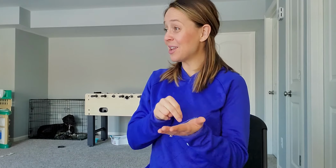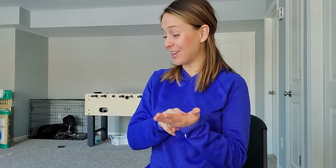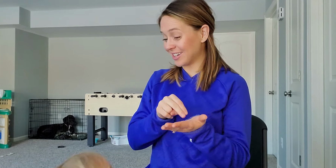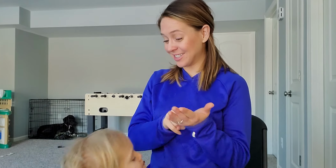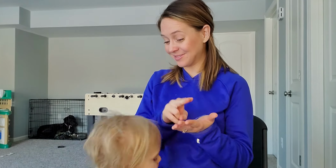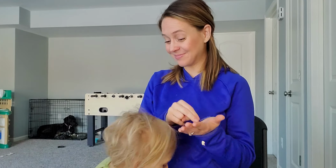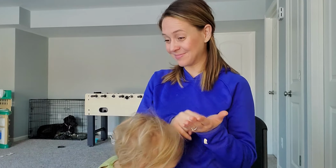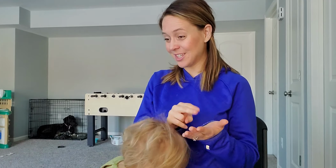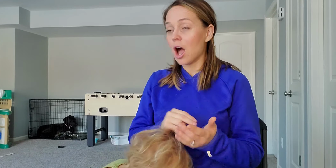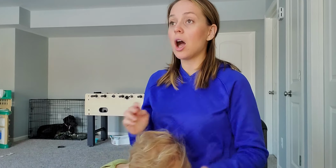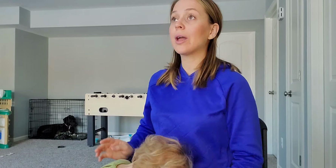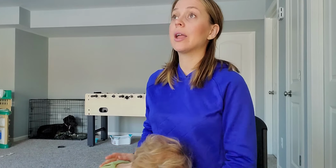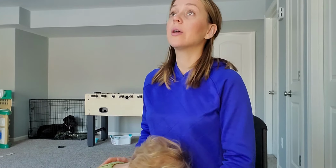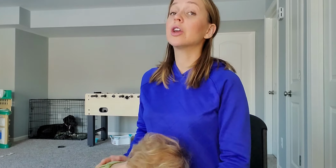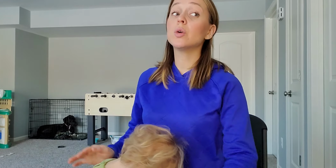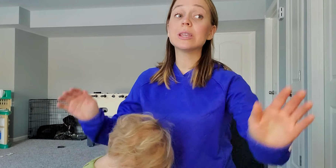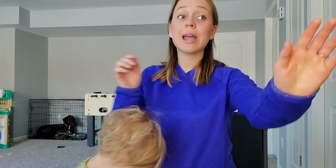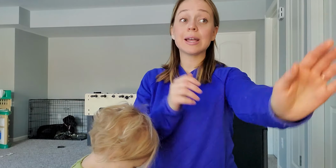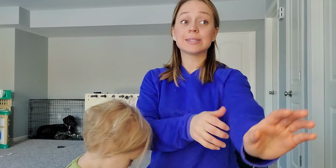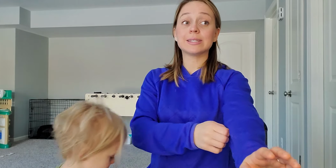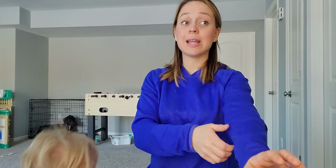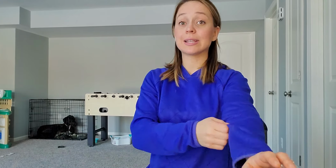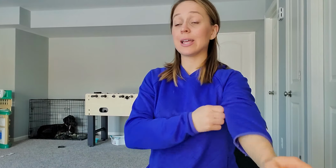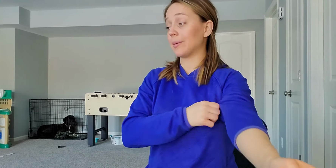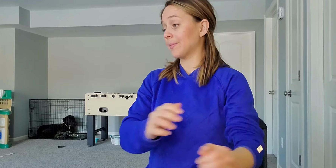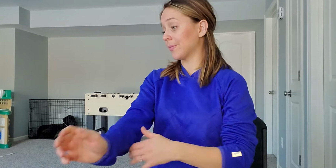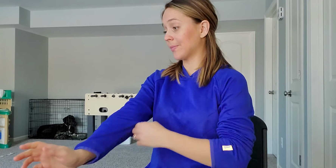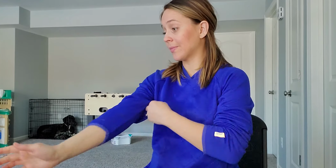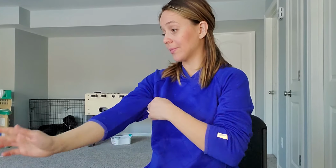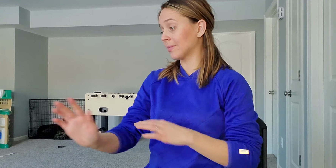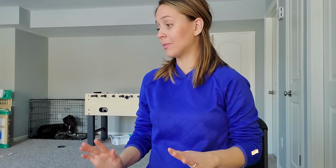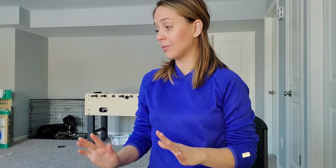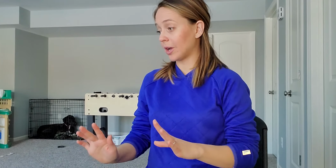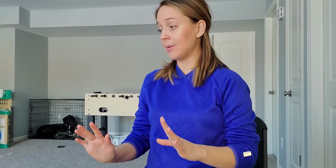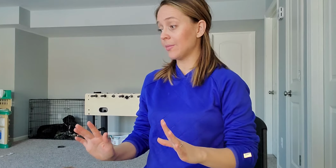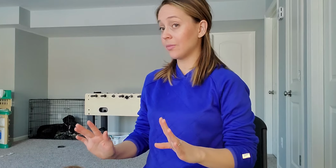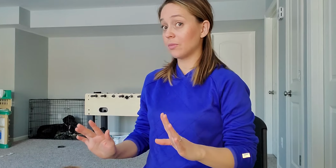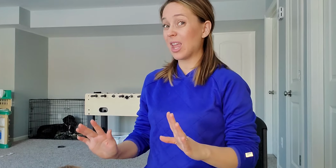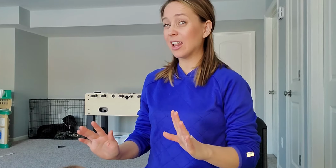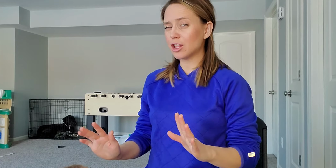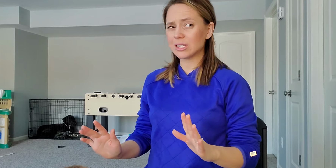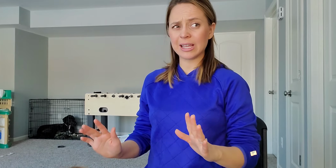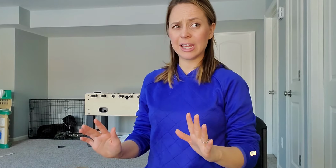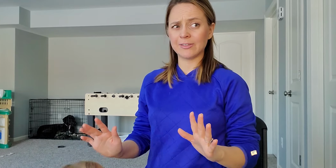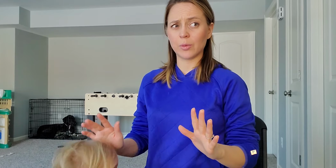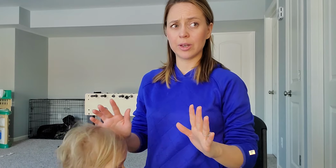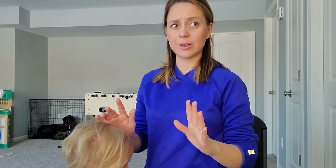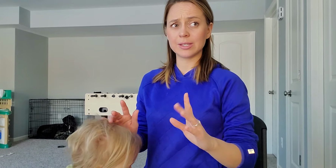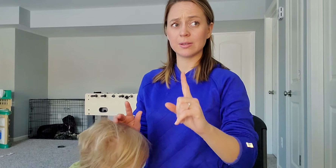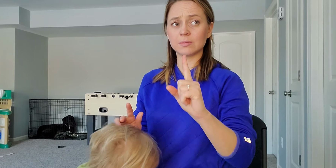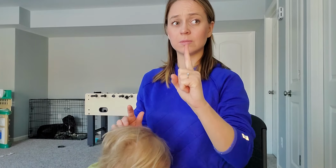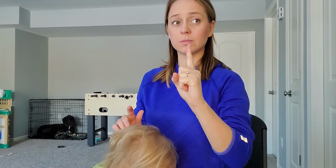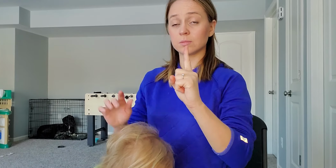butter. Okay, who can guess this next sign? Ready? It looks like kind of like what it is.